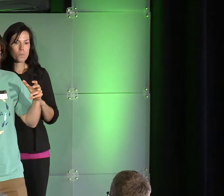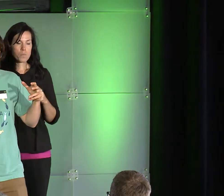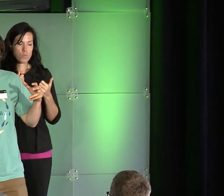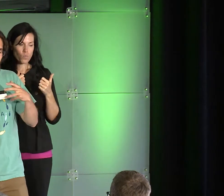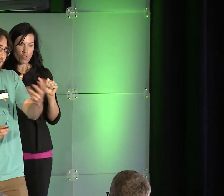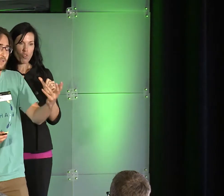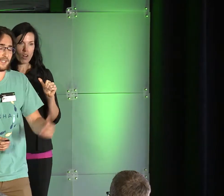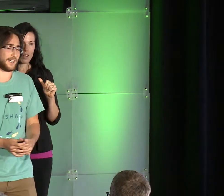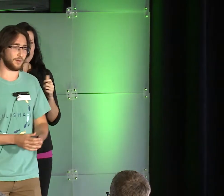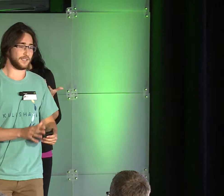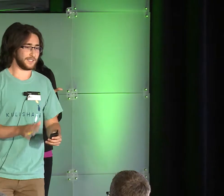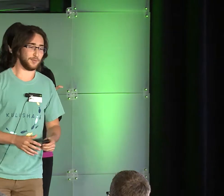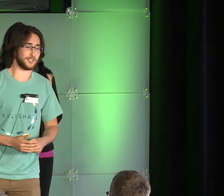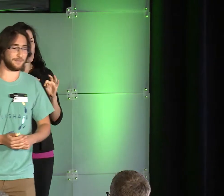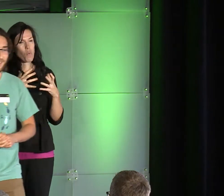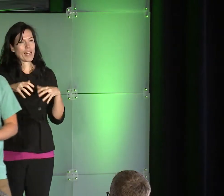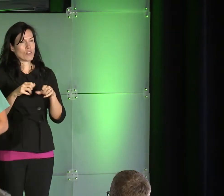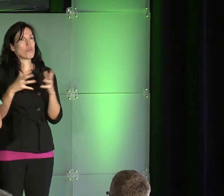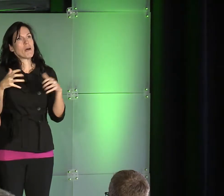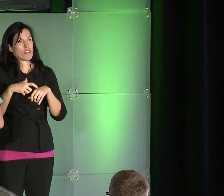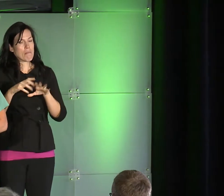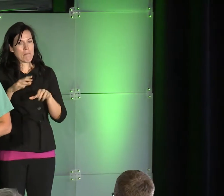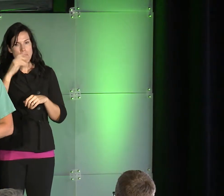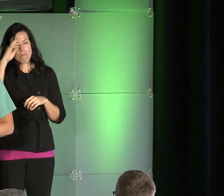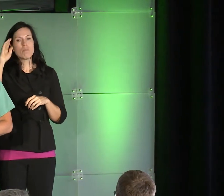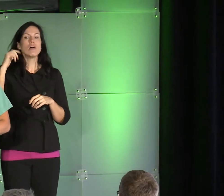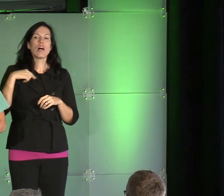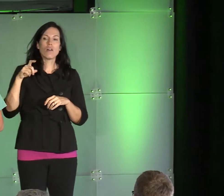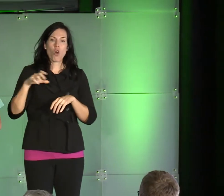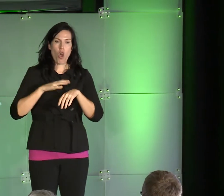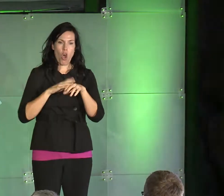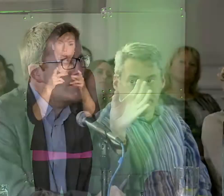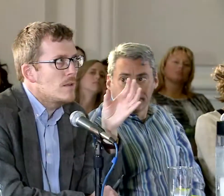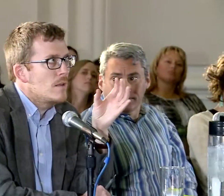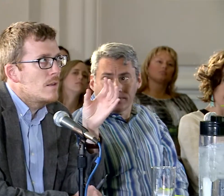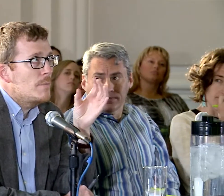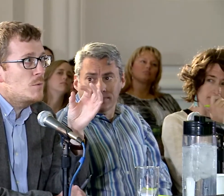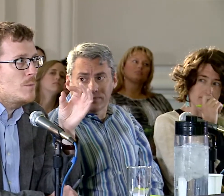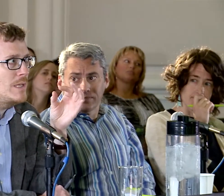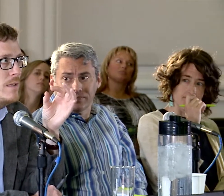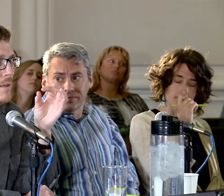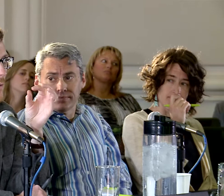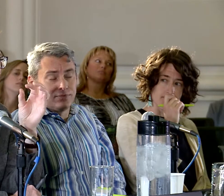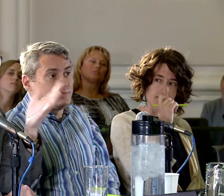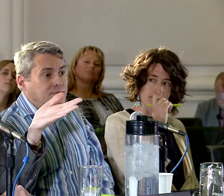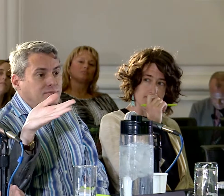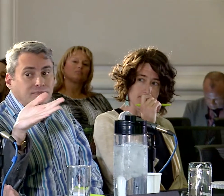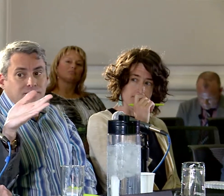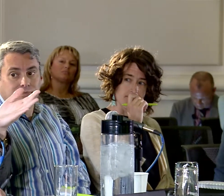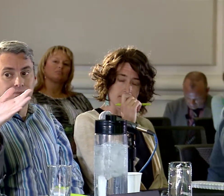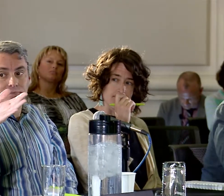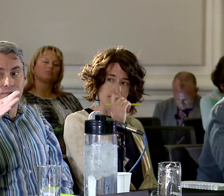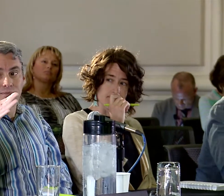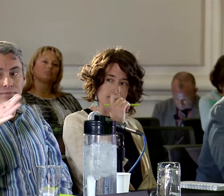trying to, I think that's the biggest thing. I don't want to take too much time. Yeah. Can I ask about the on-site element? Yeah. Presumably, well, tell us